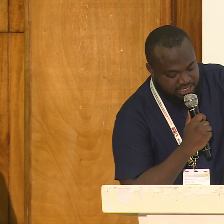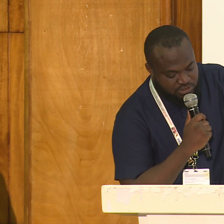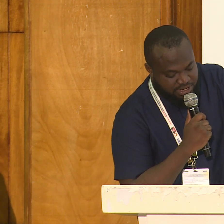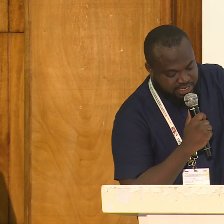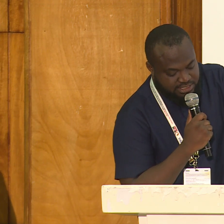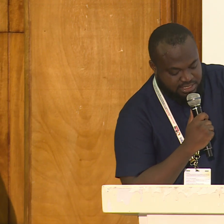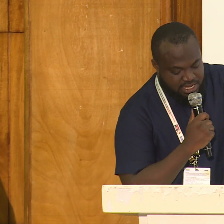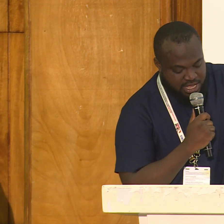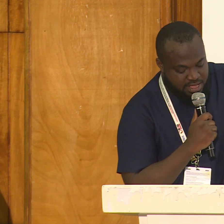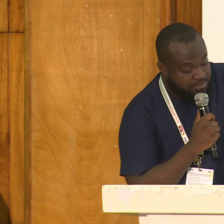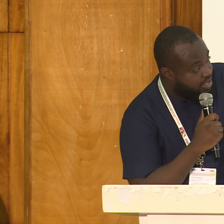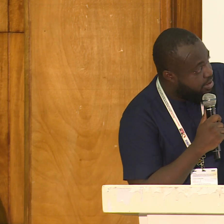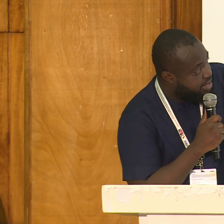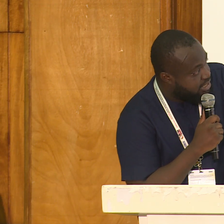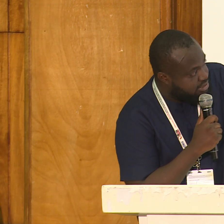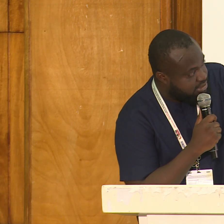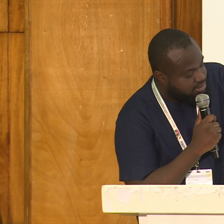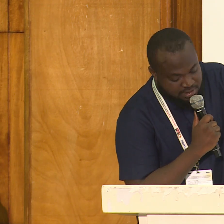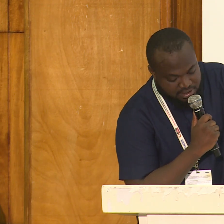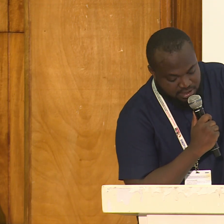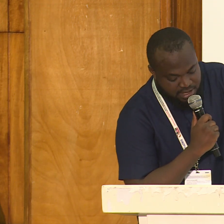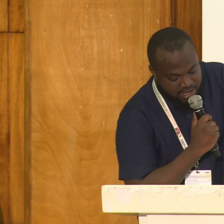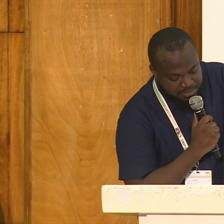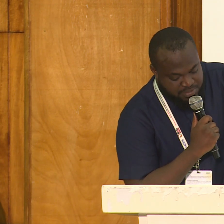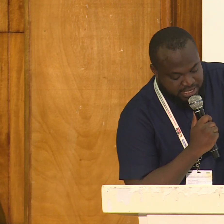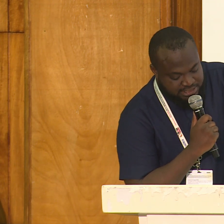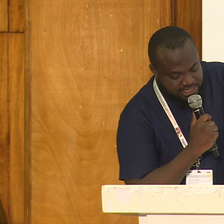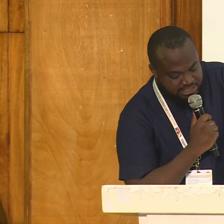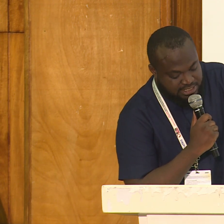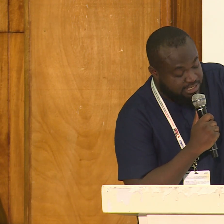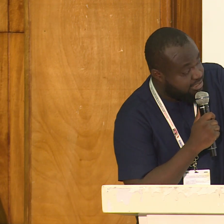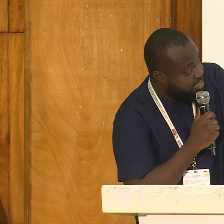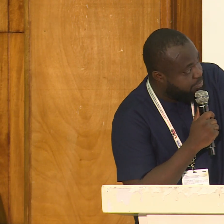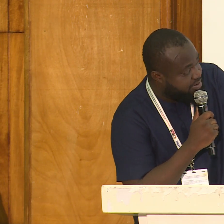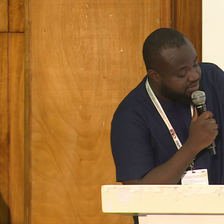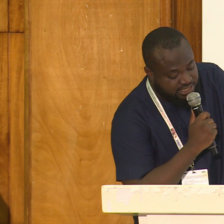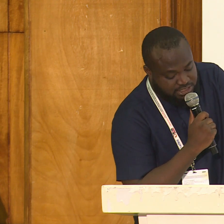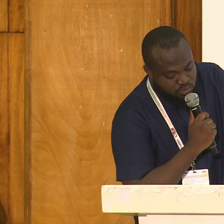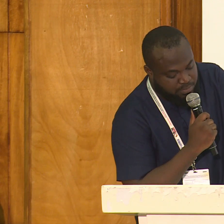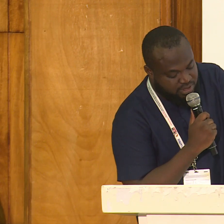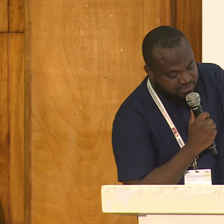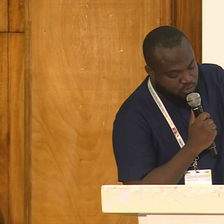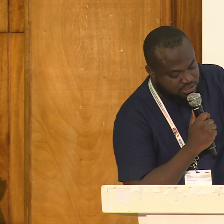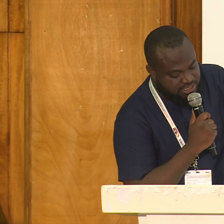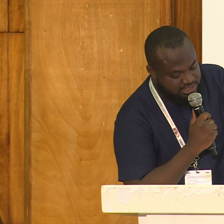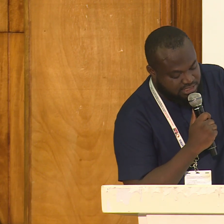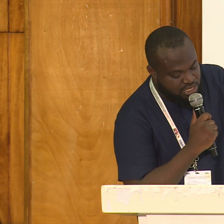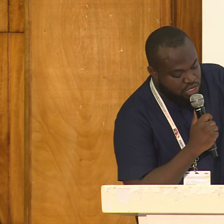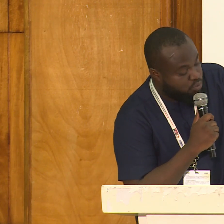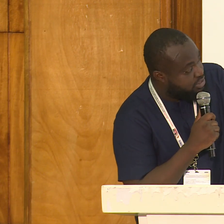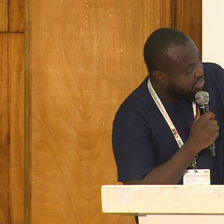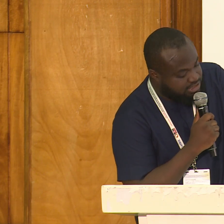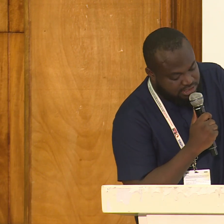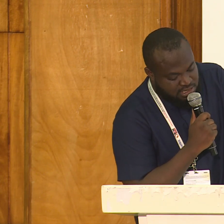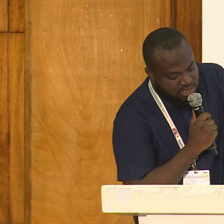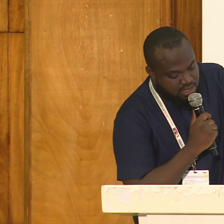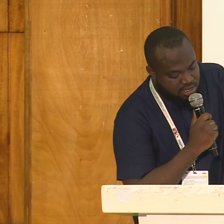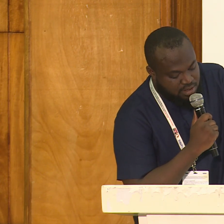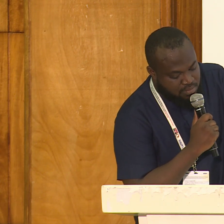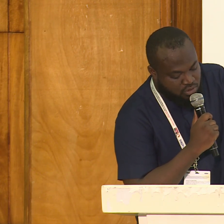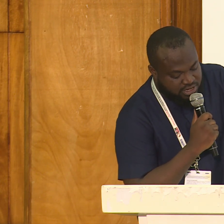female sex workers, the current IBBSS states that the prevalence is 1.46, which